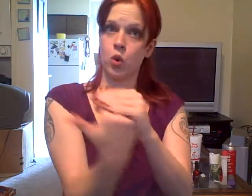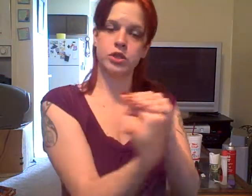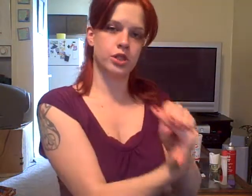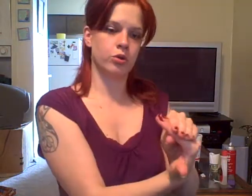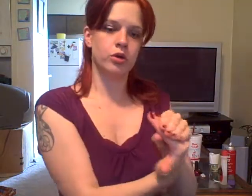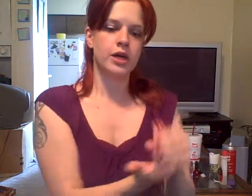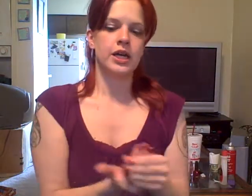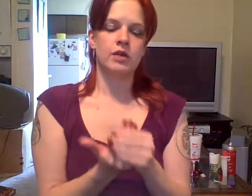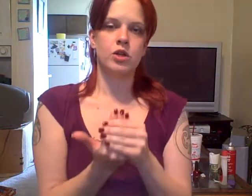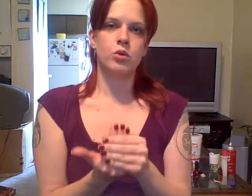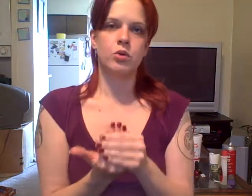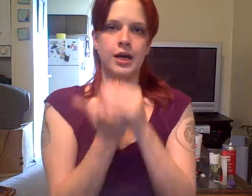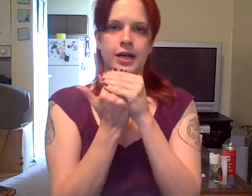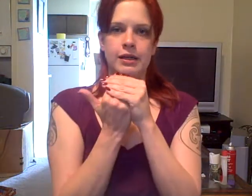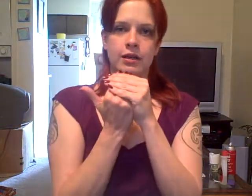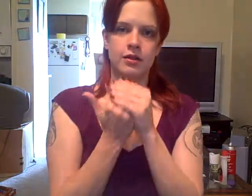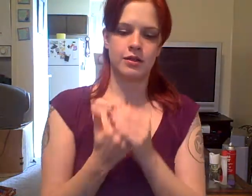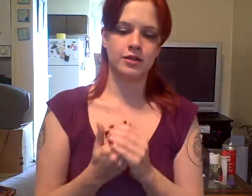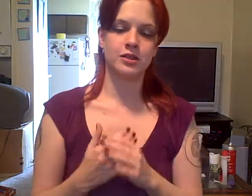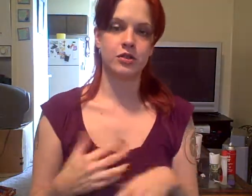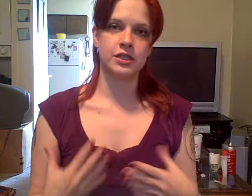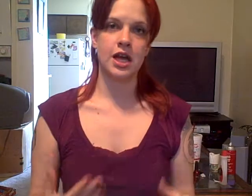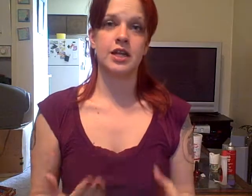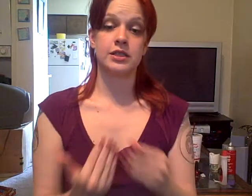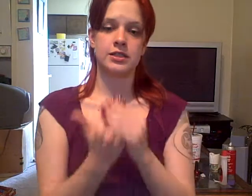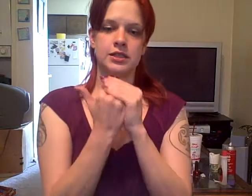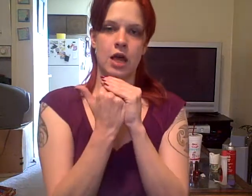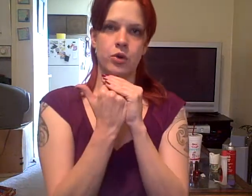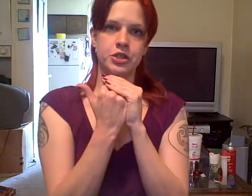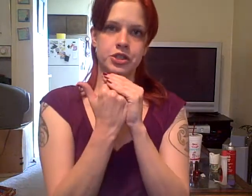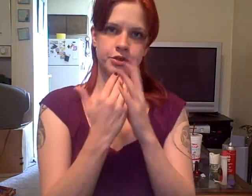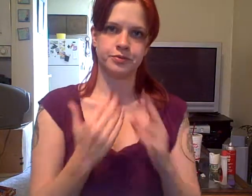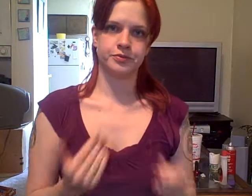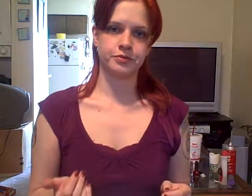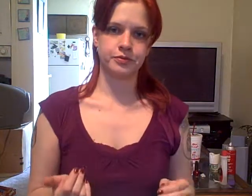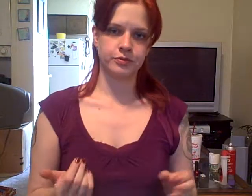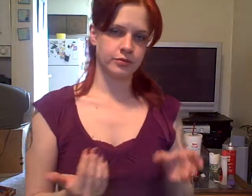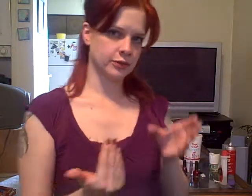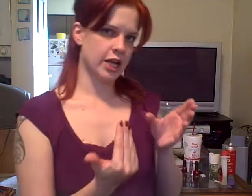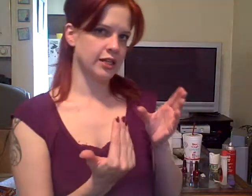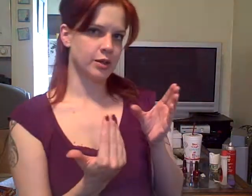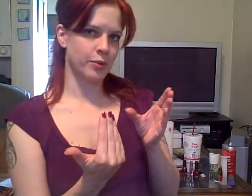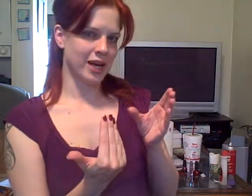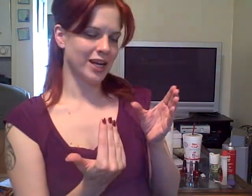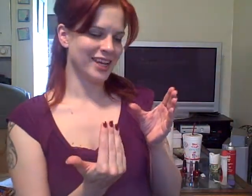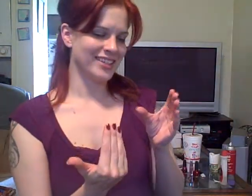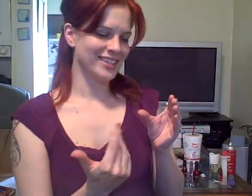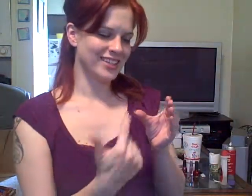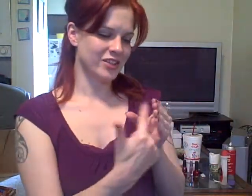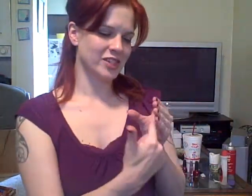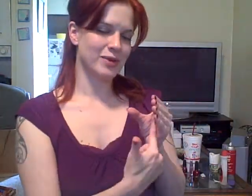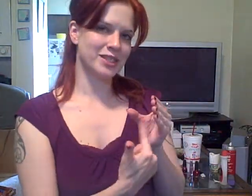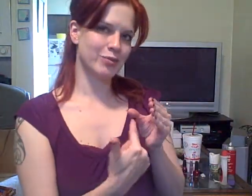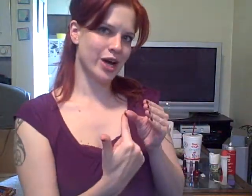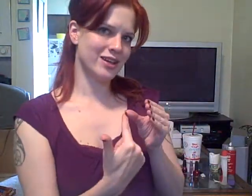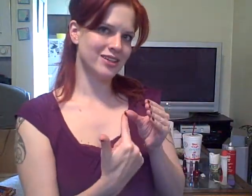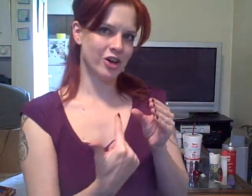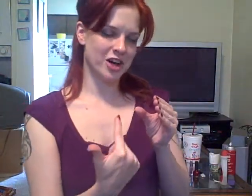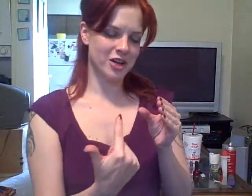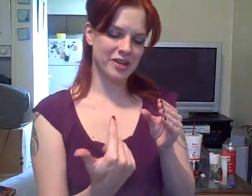towards you, and then you kind of eat it. So the sign is sandwich. Okay, so I'm going to make it again. So this makes the bread, your non-dominant